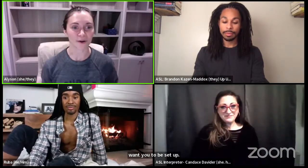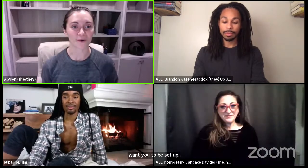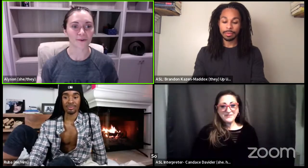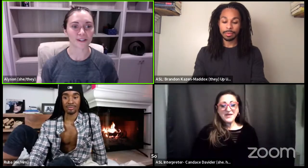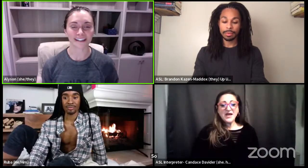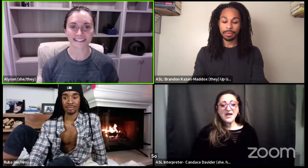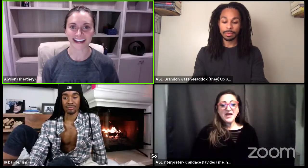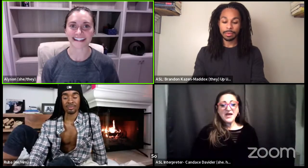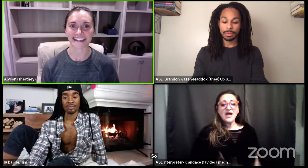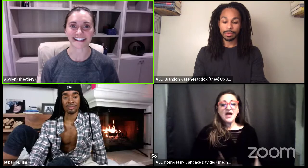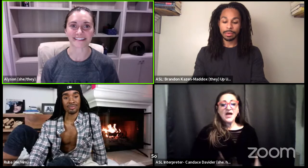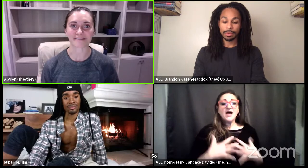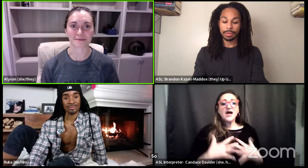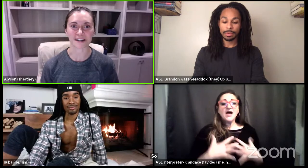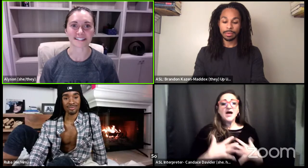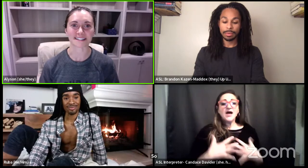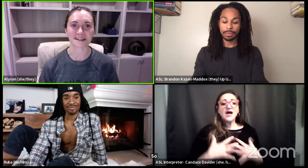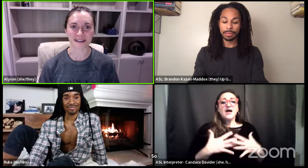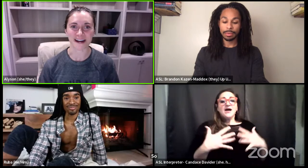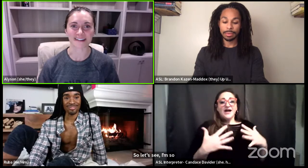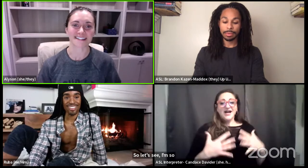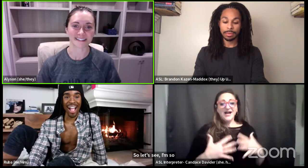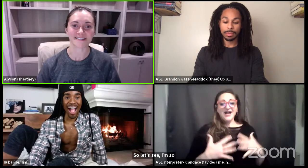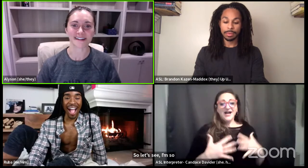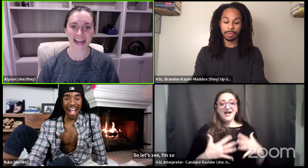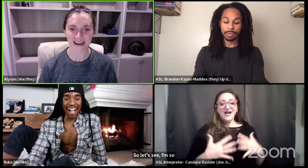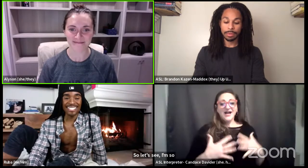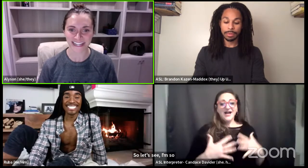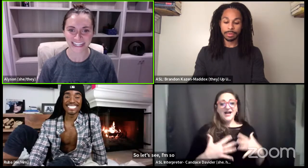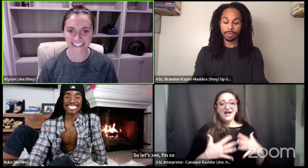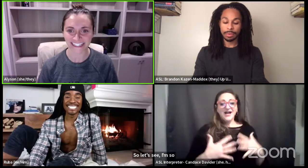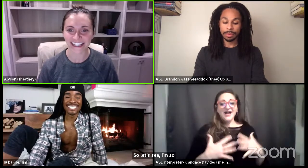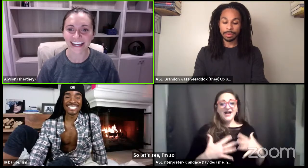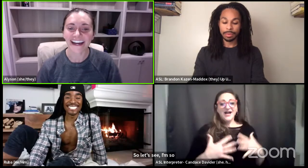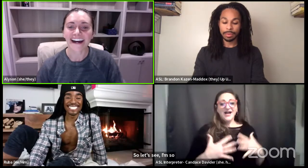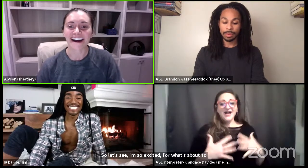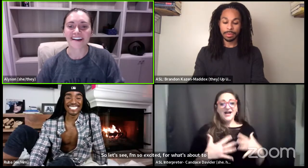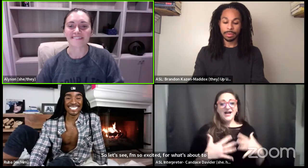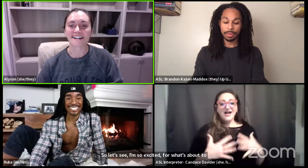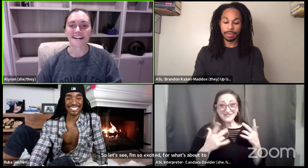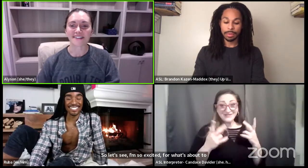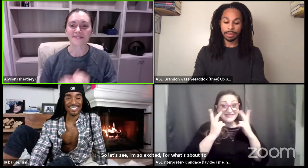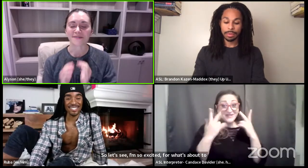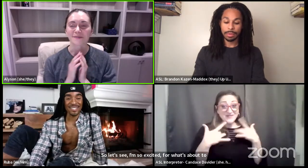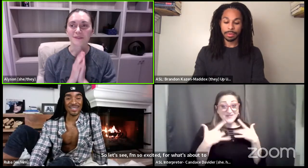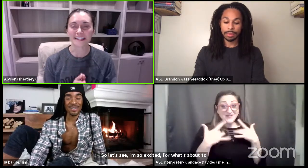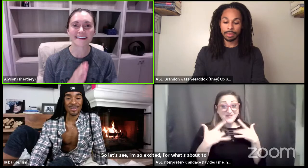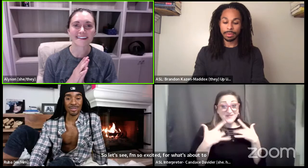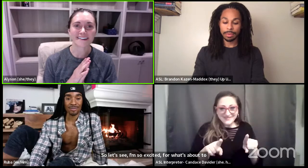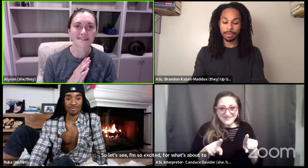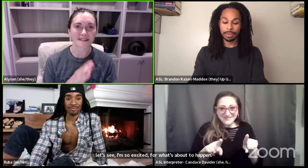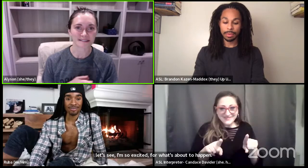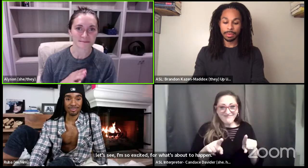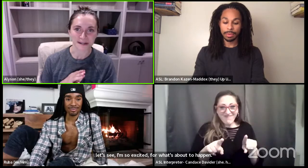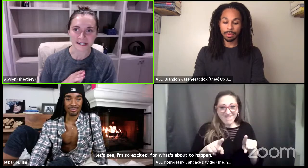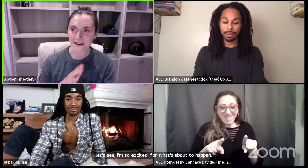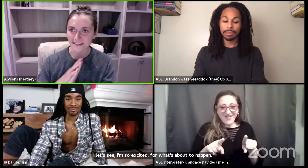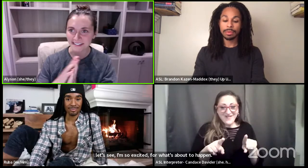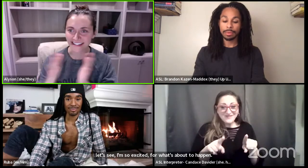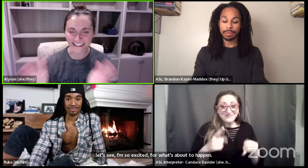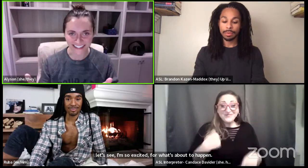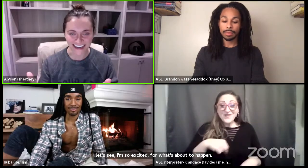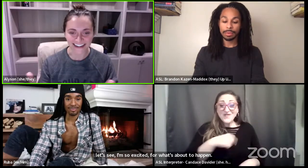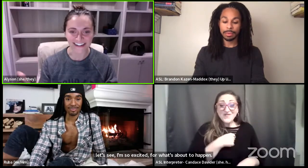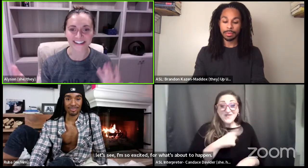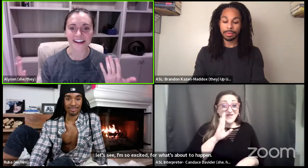I'm so excited for what's about to happen. We are about to bring